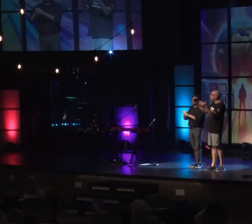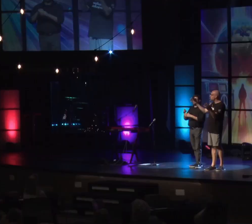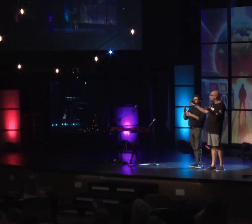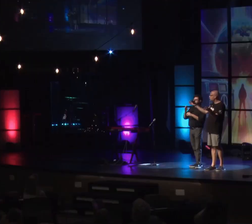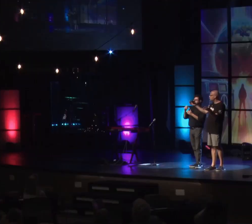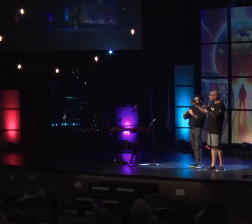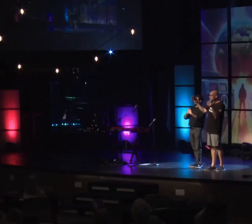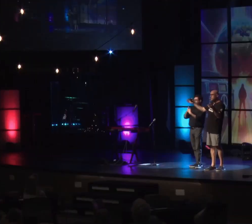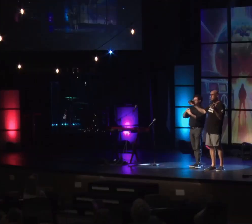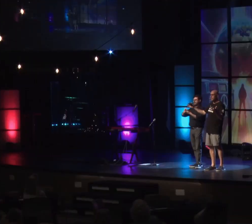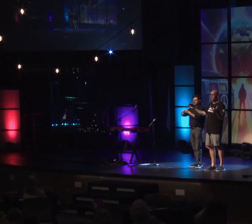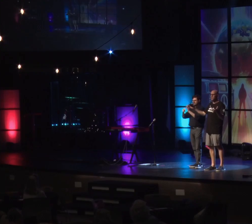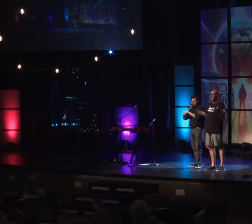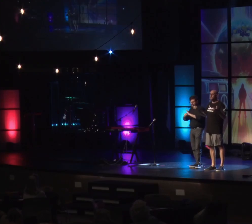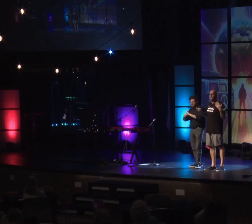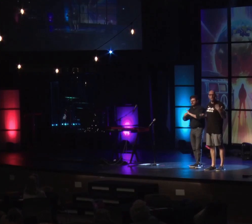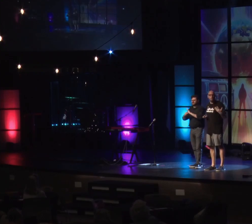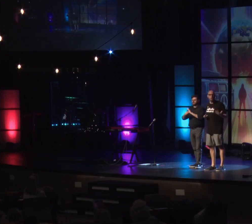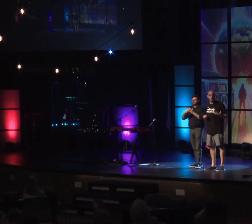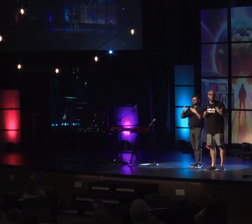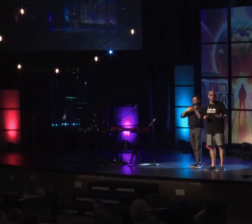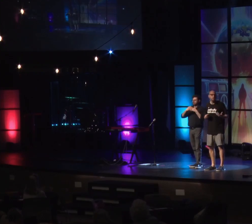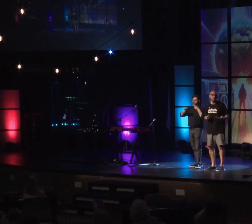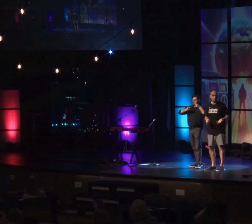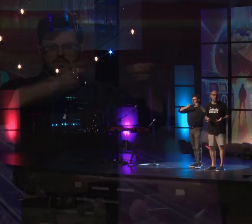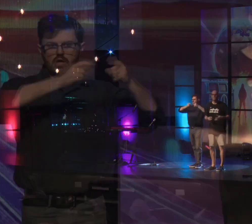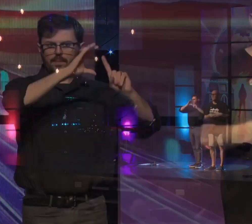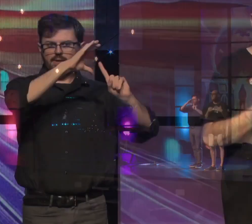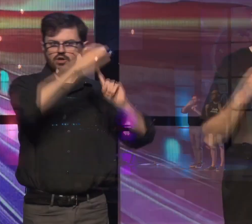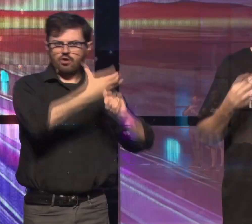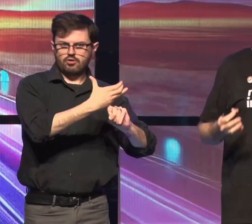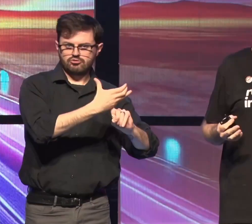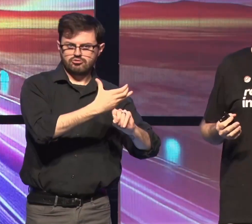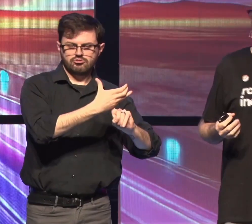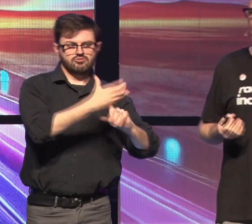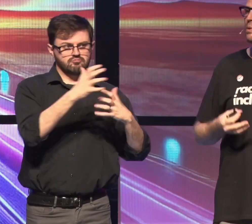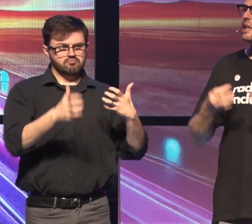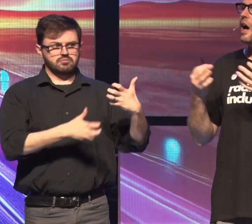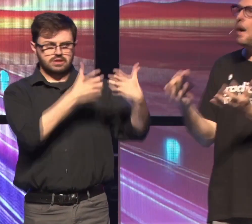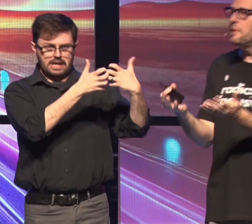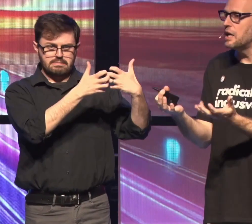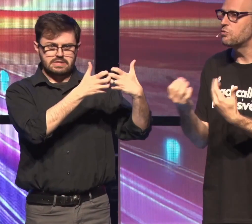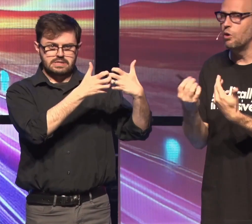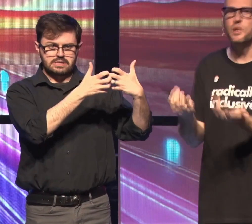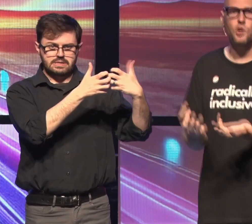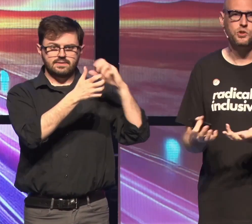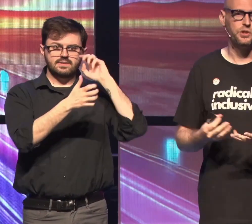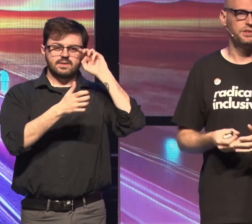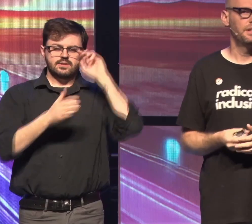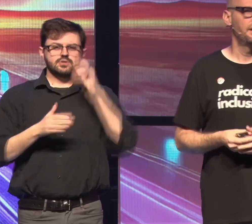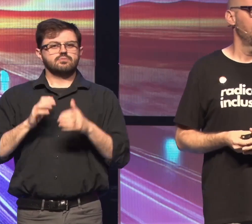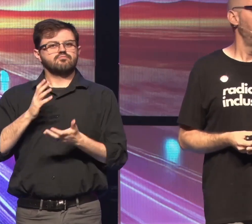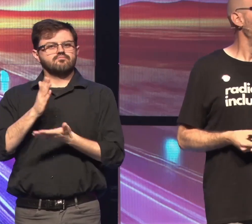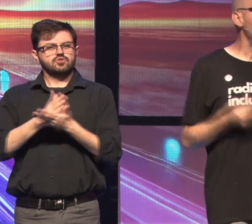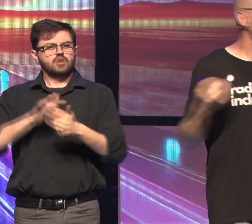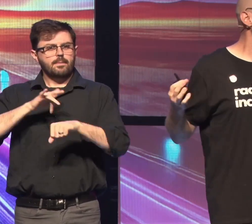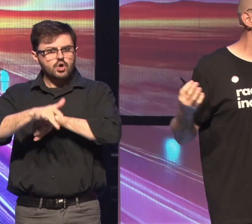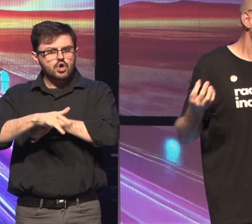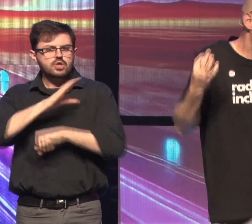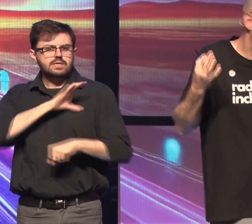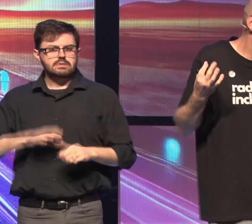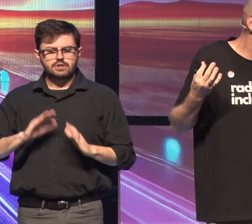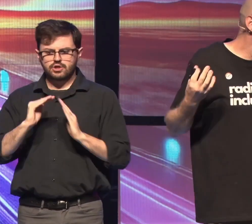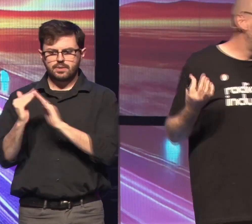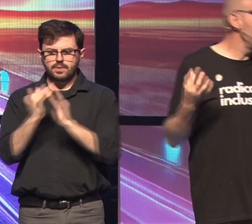the dominant culture of the empire. So some early Christian communities, they chose to accommodate Roman cultures. And they did